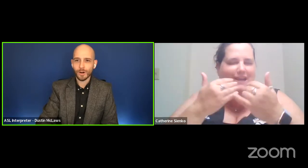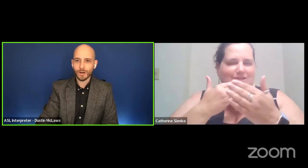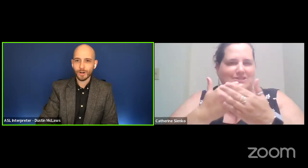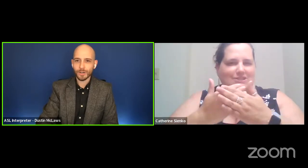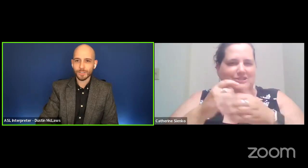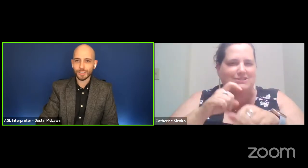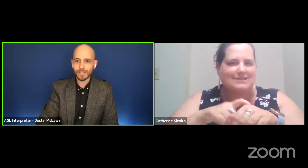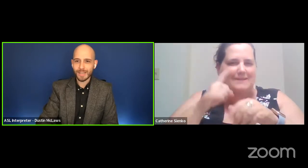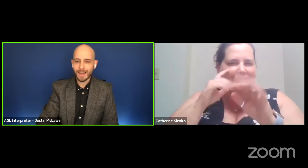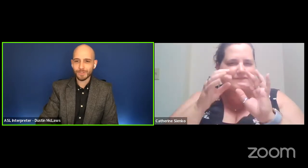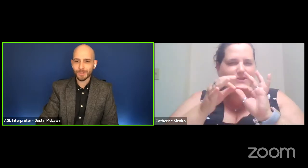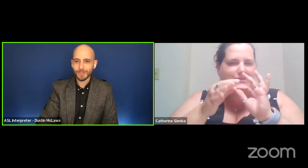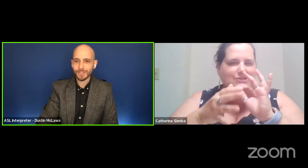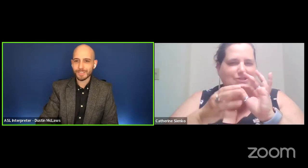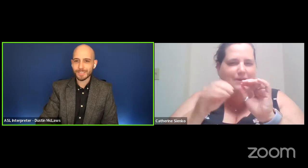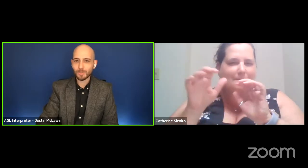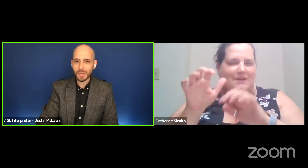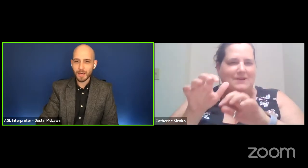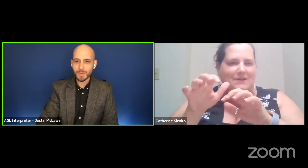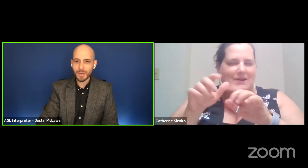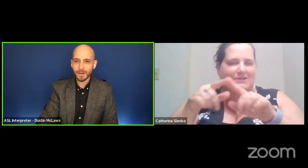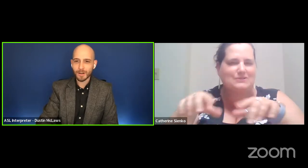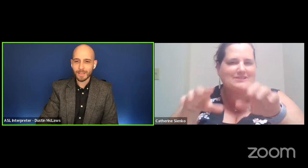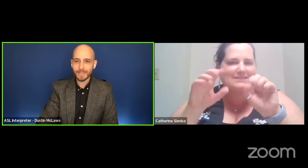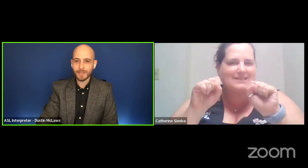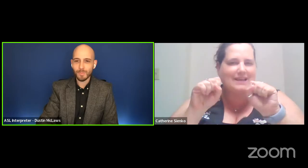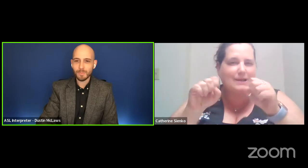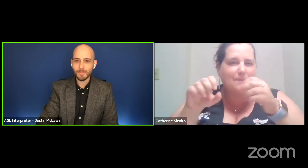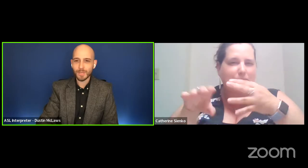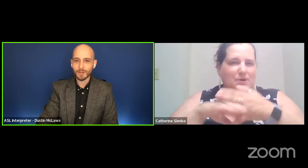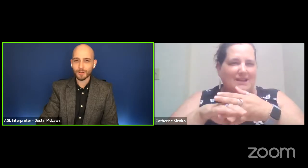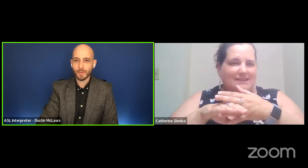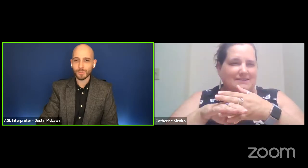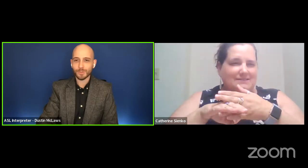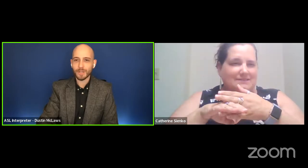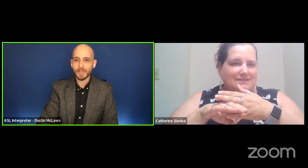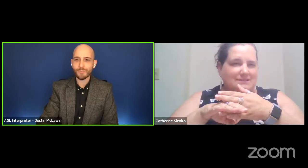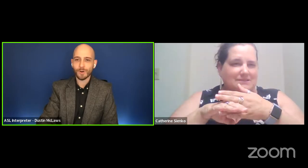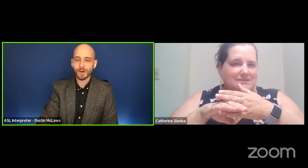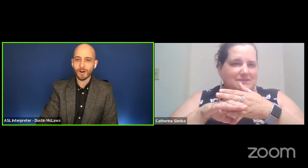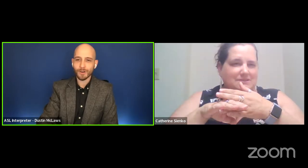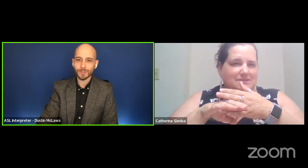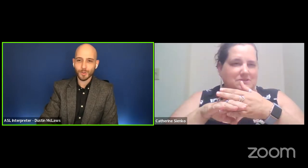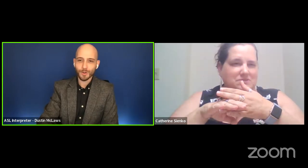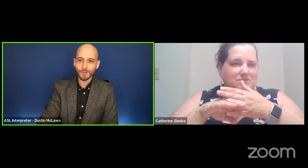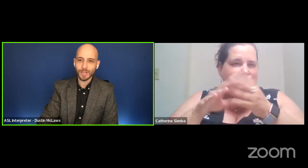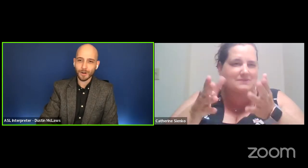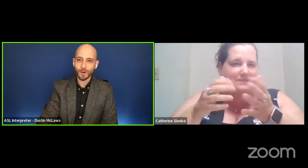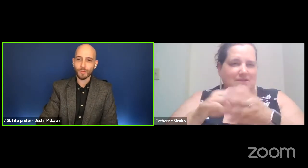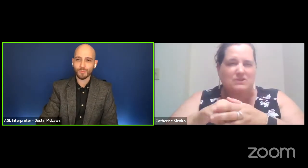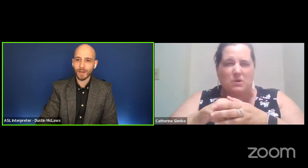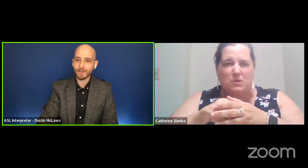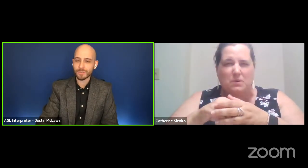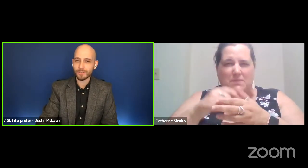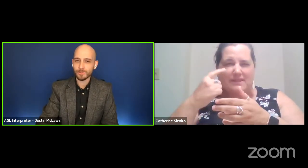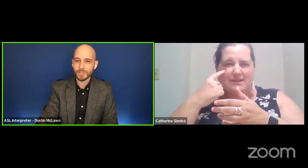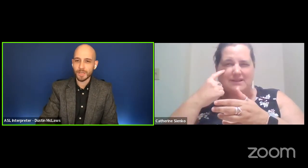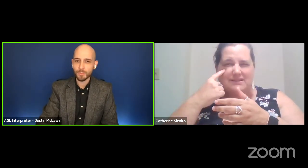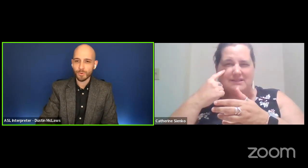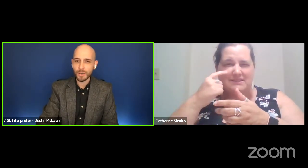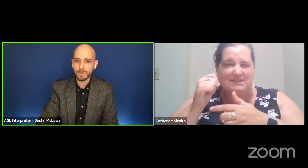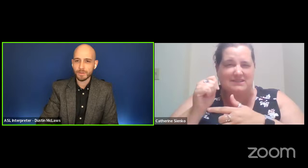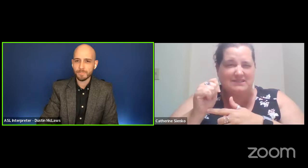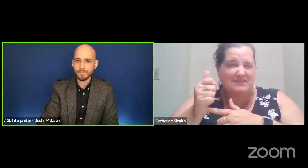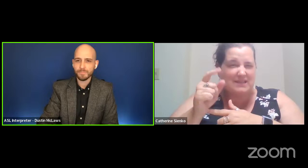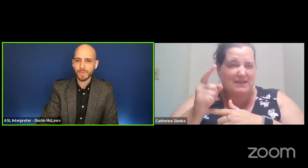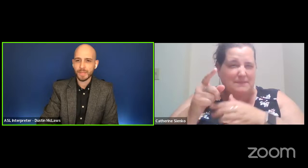We are just after 6 p.m. here. I think it might be a good opportunity for our interpreters and our cart provider to take